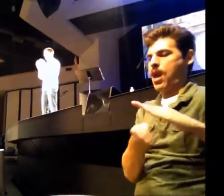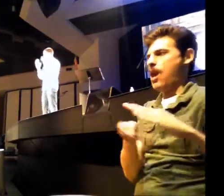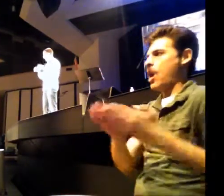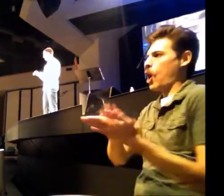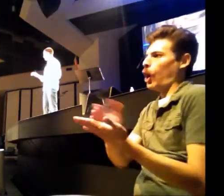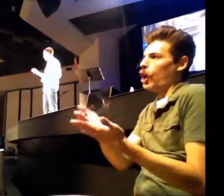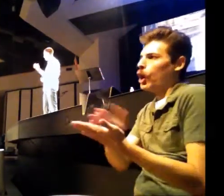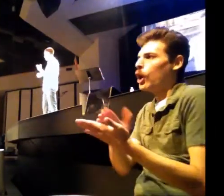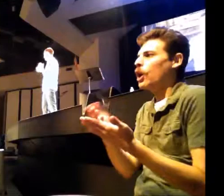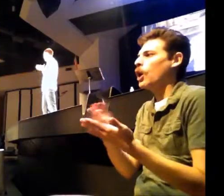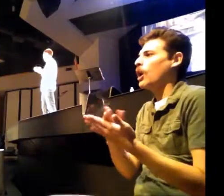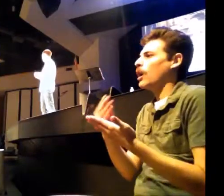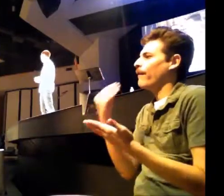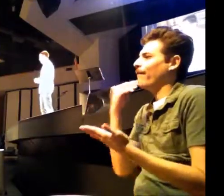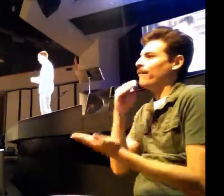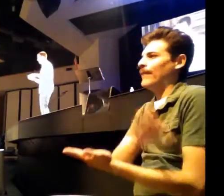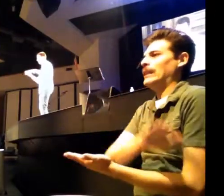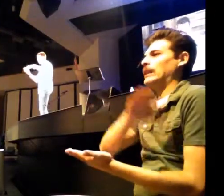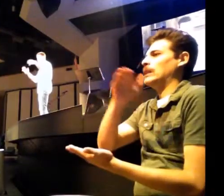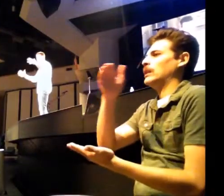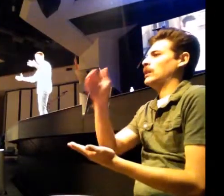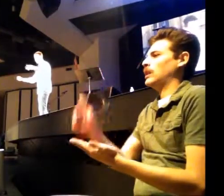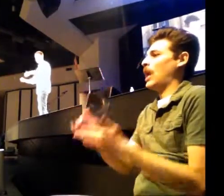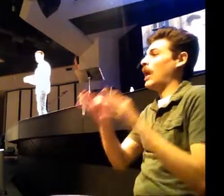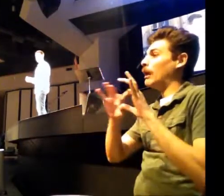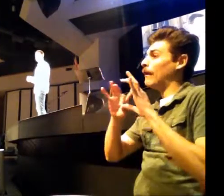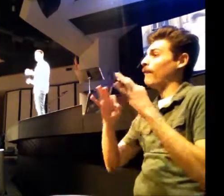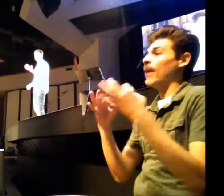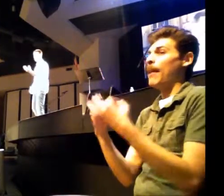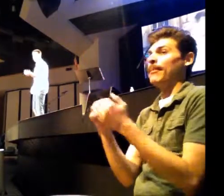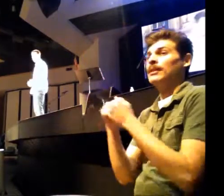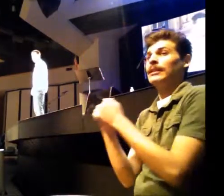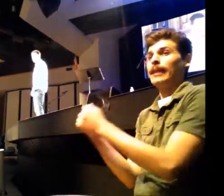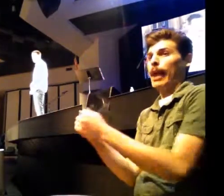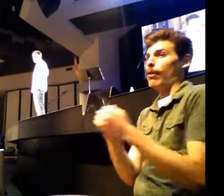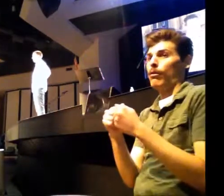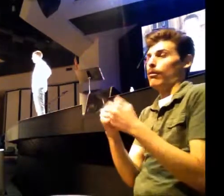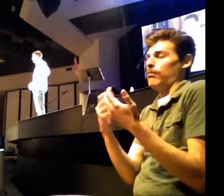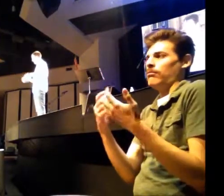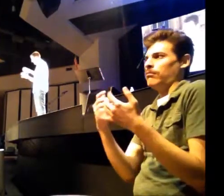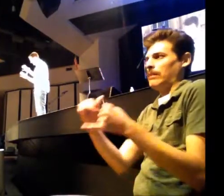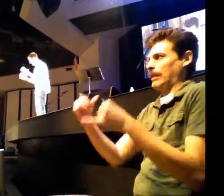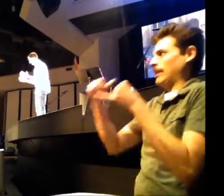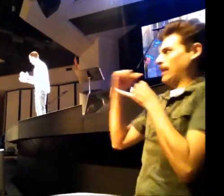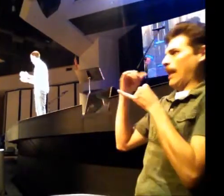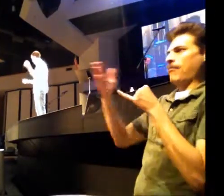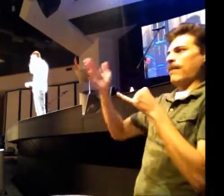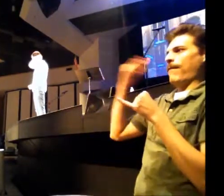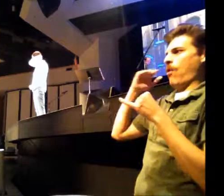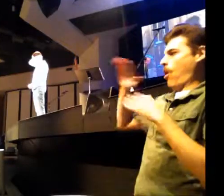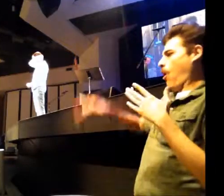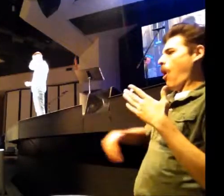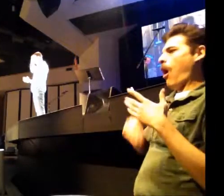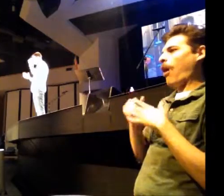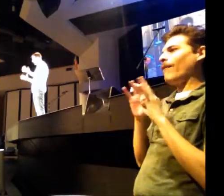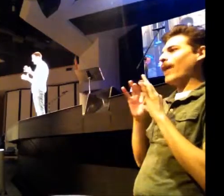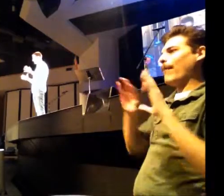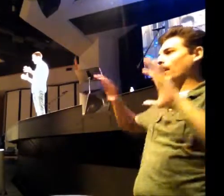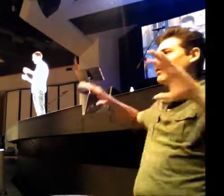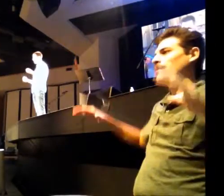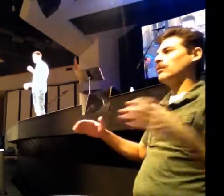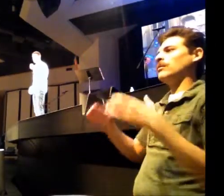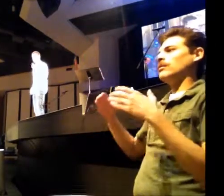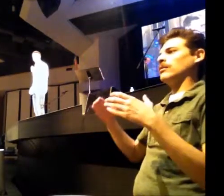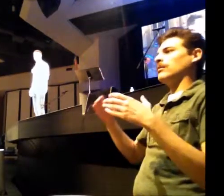whether as families, let's say, like they did in the future, or all together as one, like they did then, and celebrate by having this